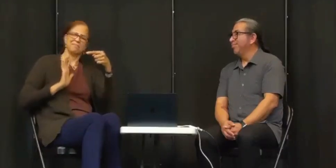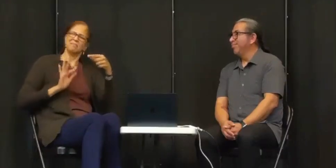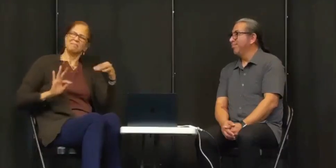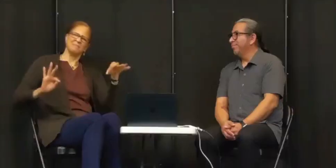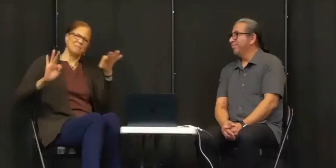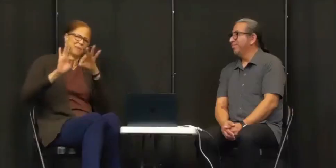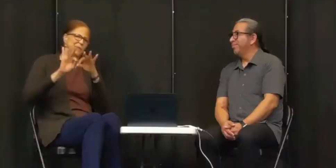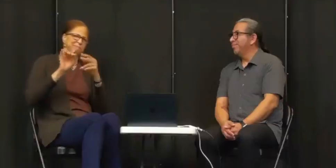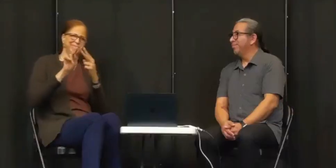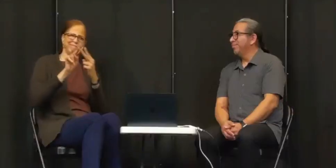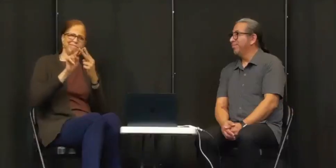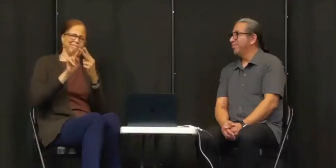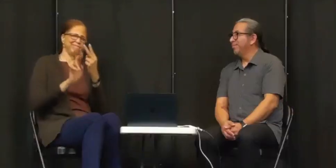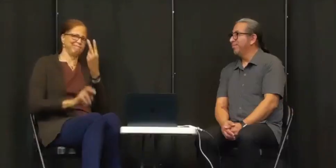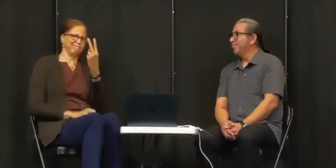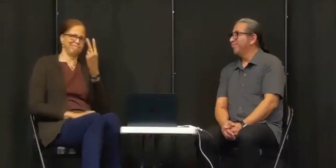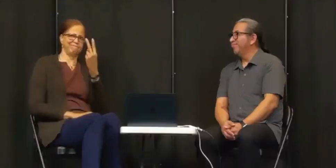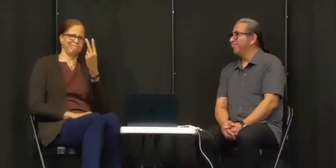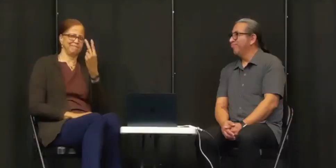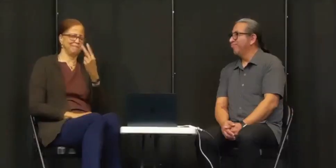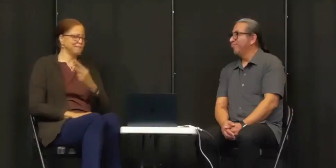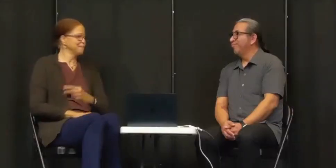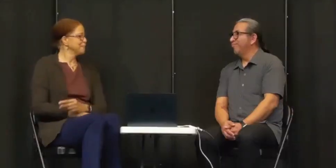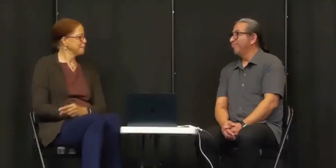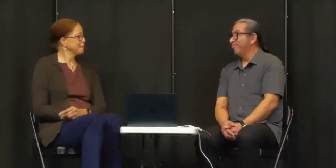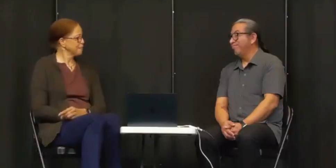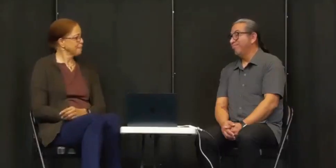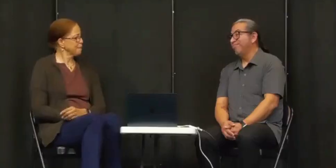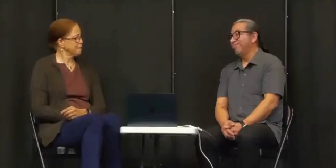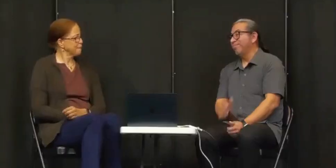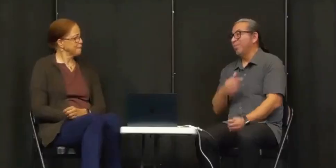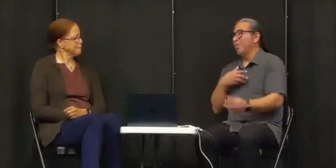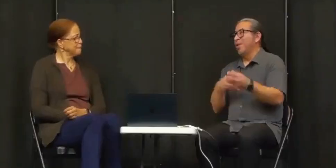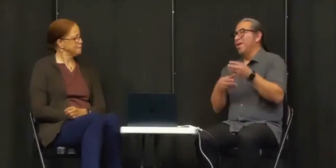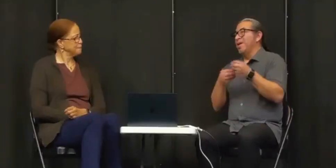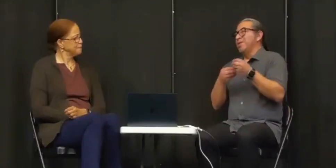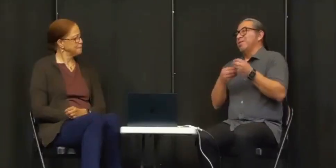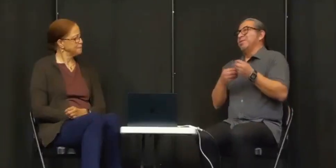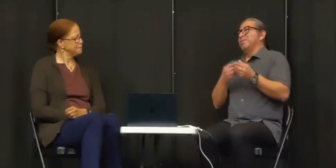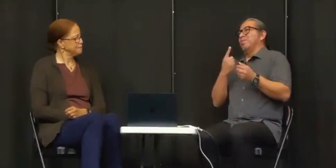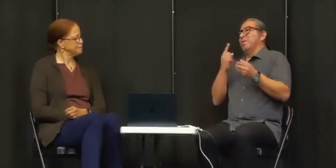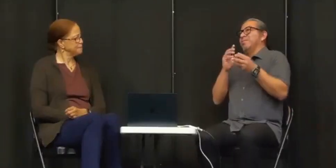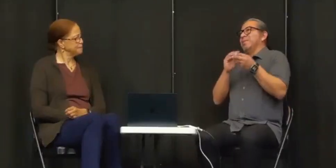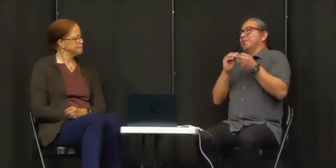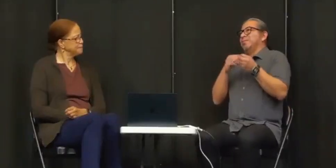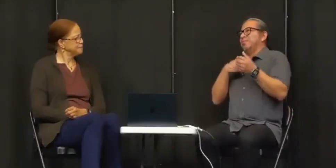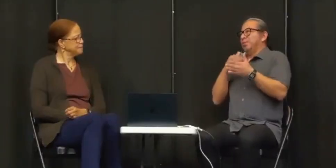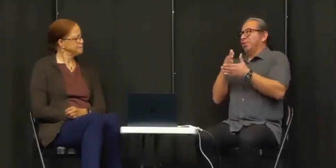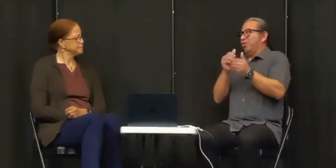I'm gonna stress this, talk to them all year round. And it does take two.